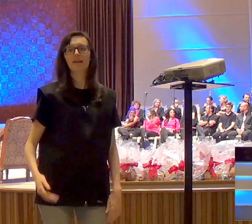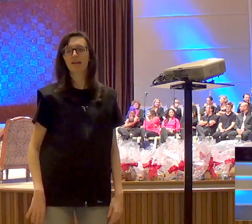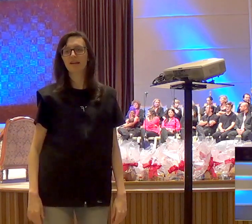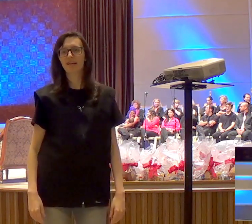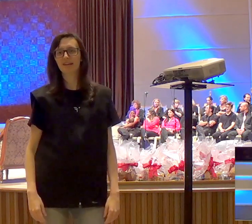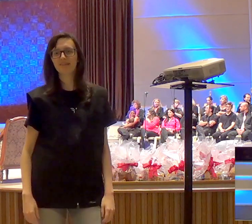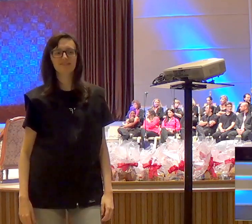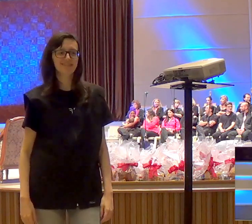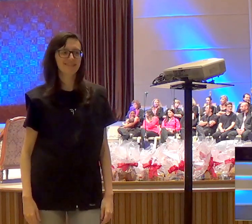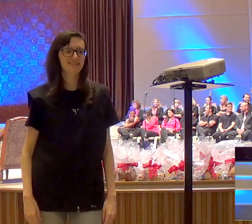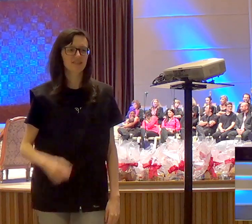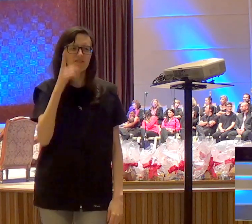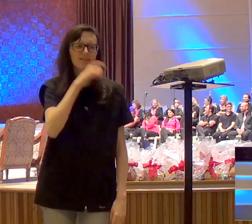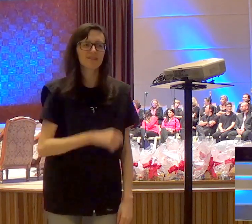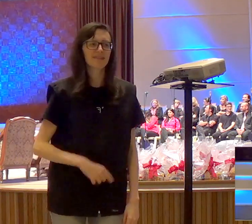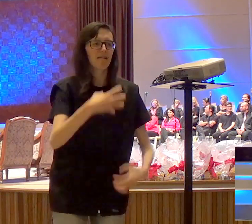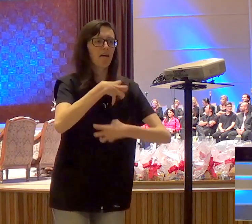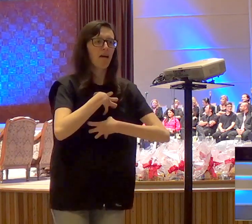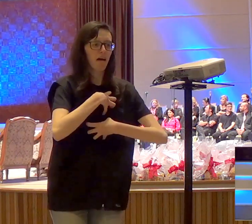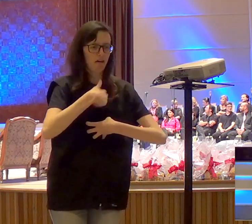Two slides.